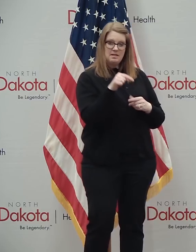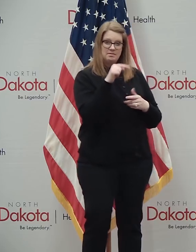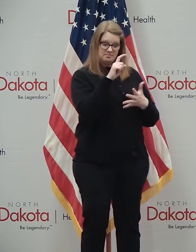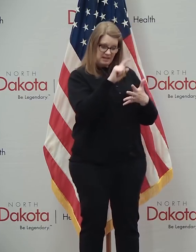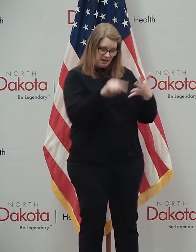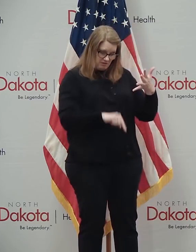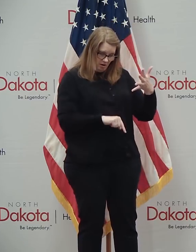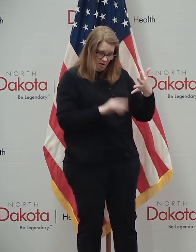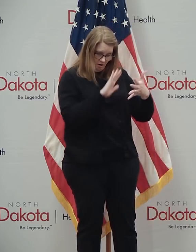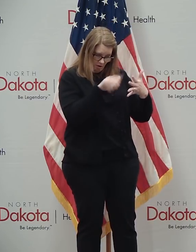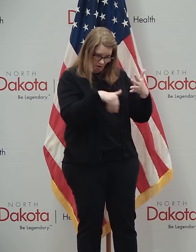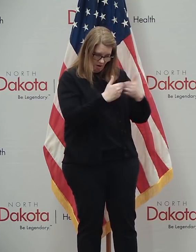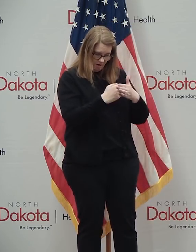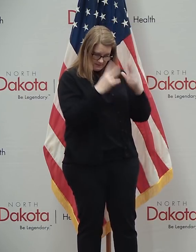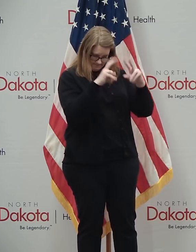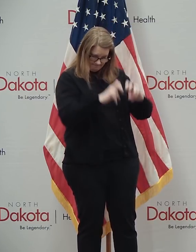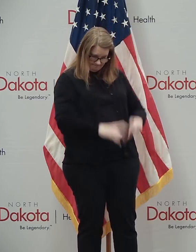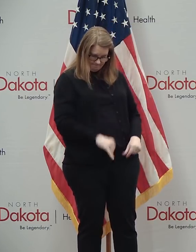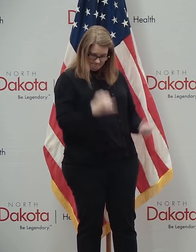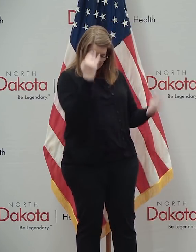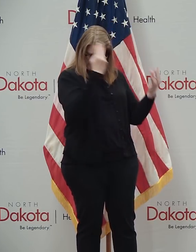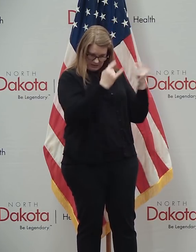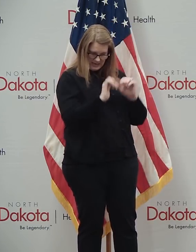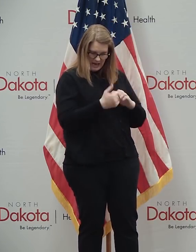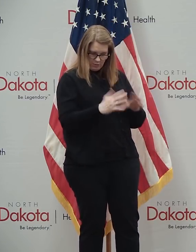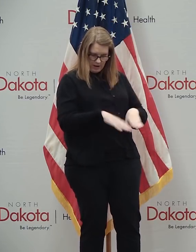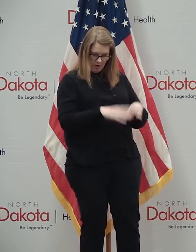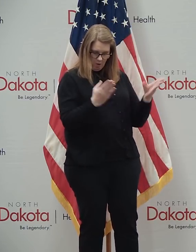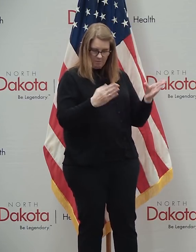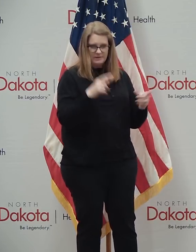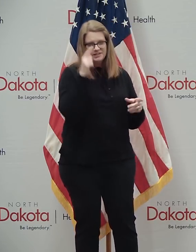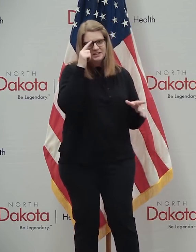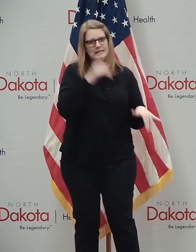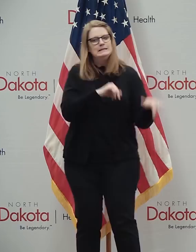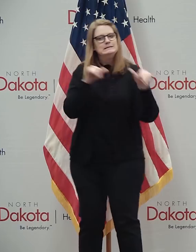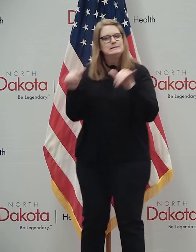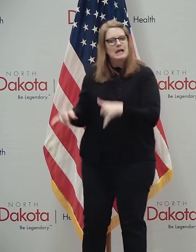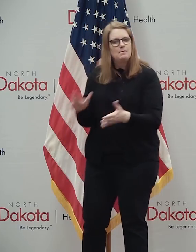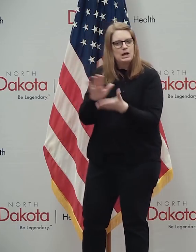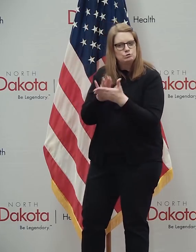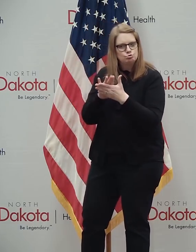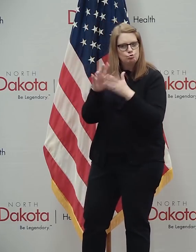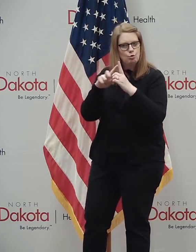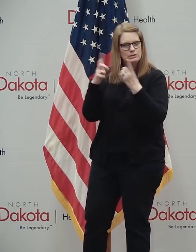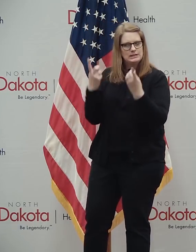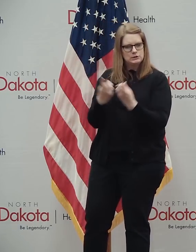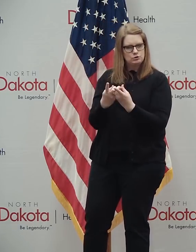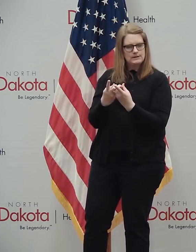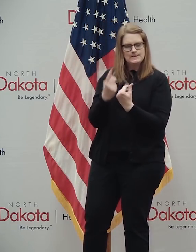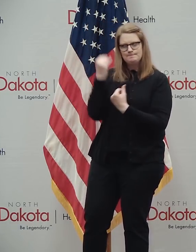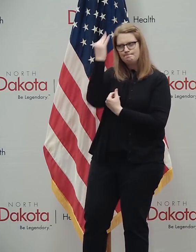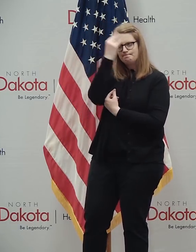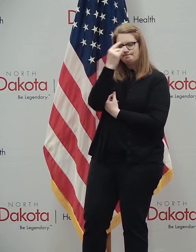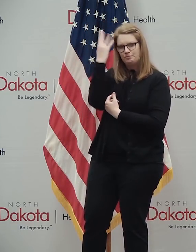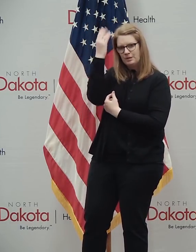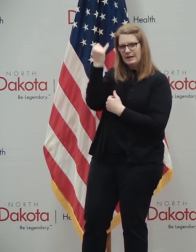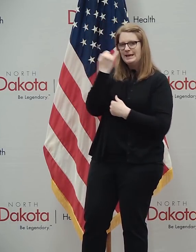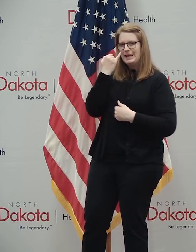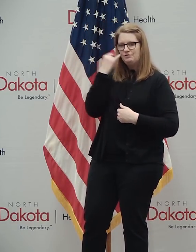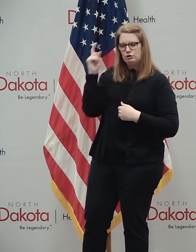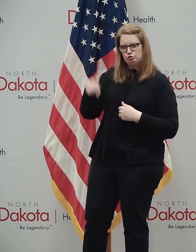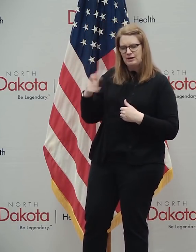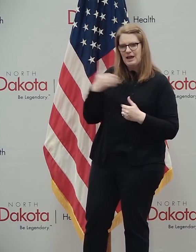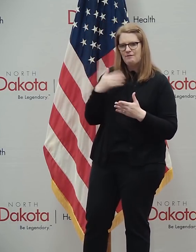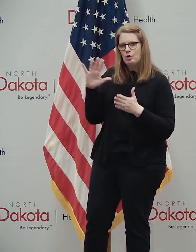consider in determining whether to reopen, so do individual school districts in considering whether to hold